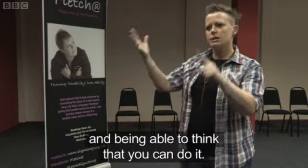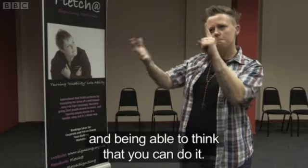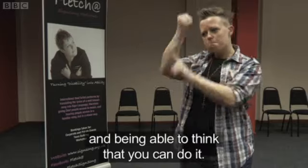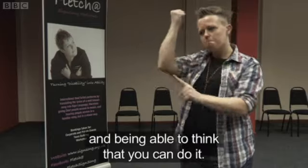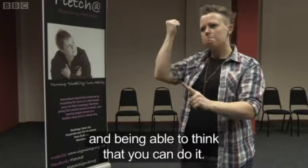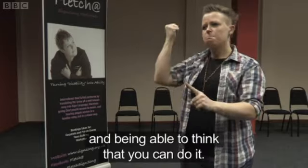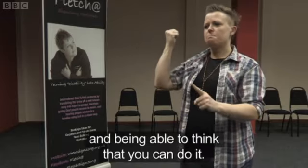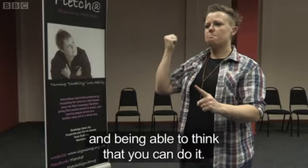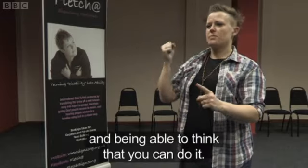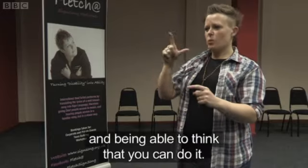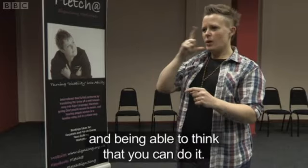that you can do it.